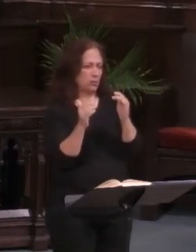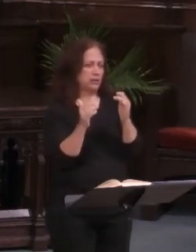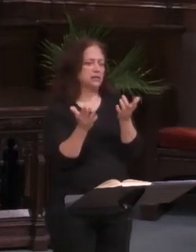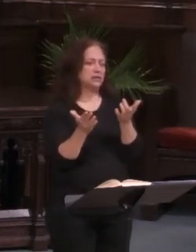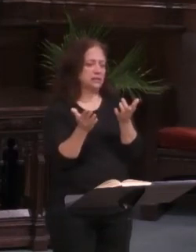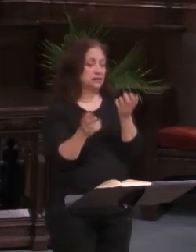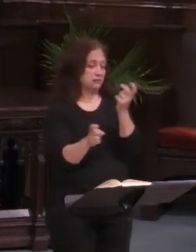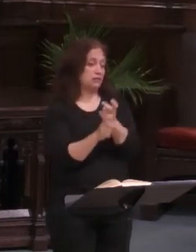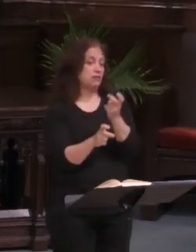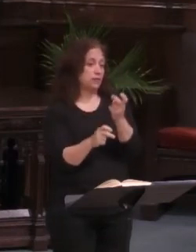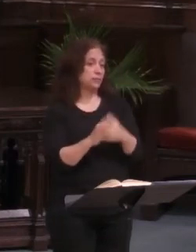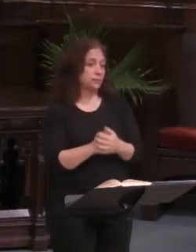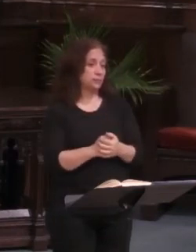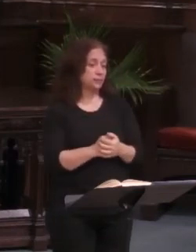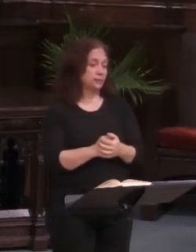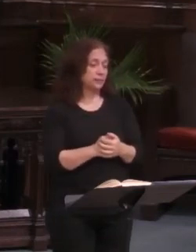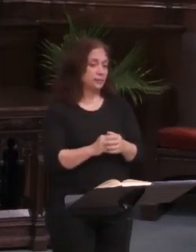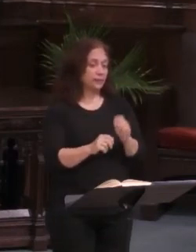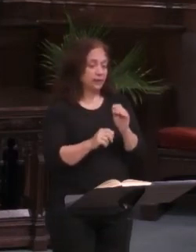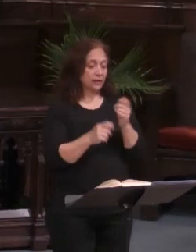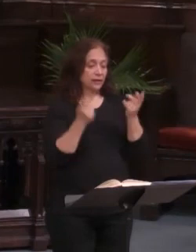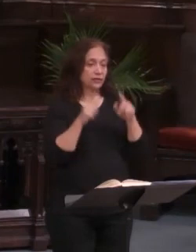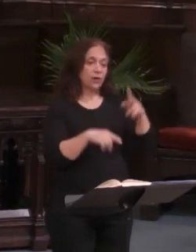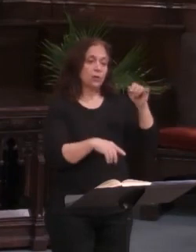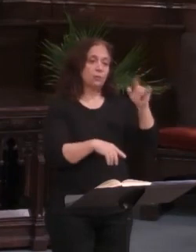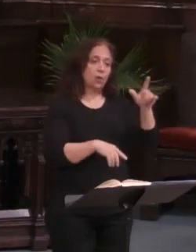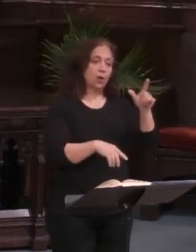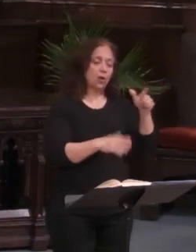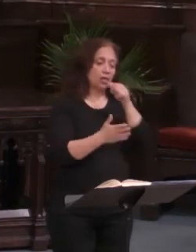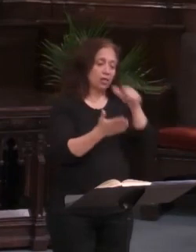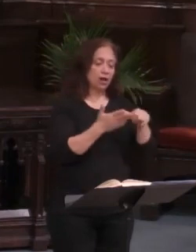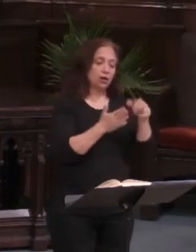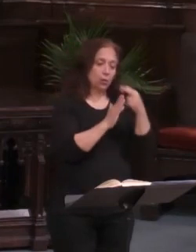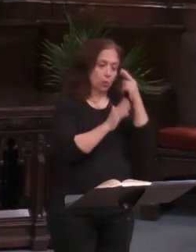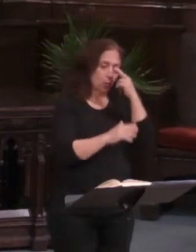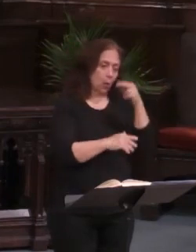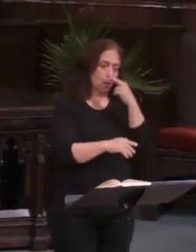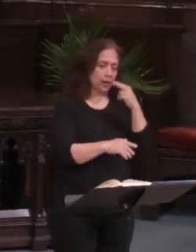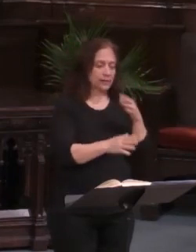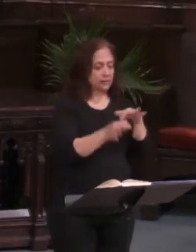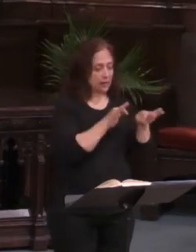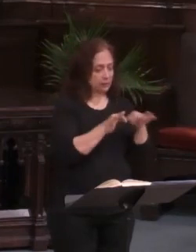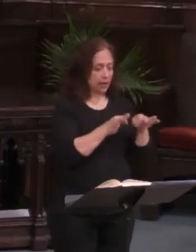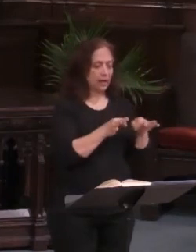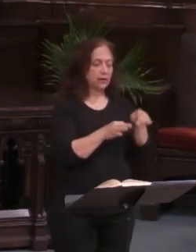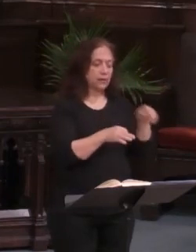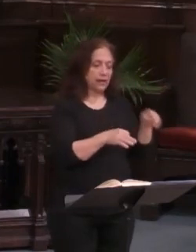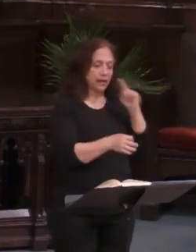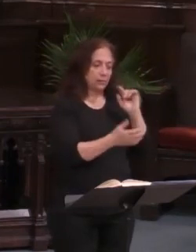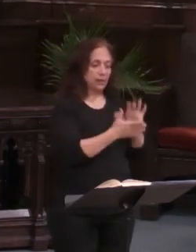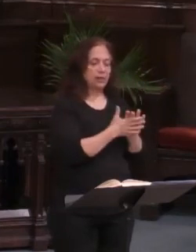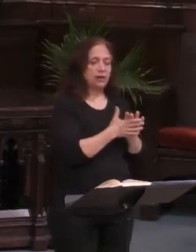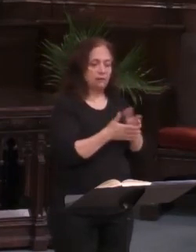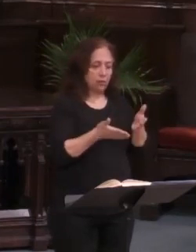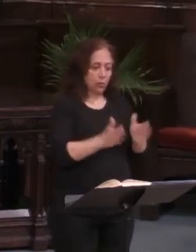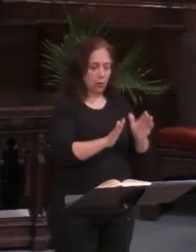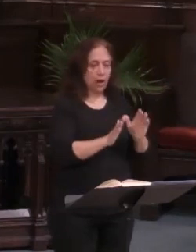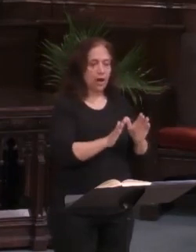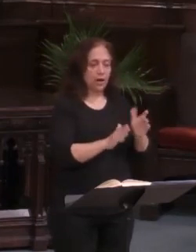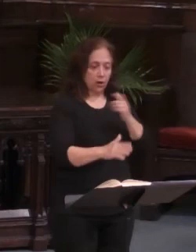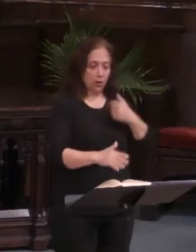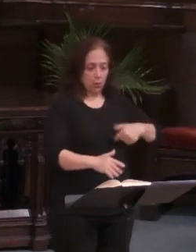little difficult. So in Paul's letter to the Romans, when explaining what he believed to be the way we